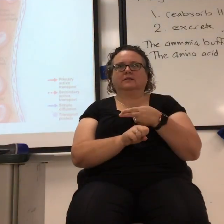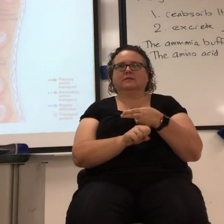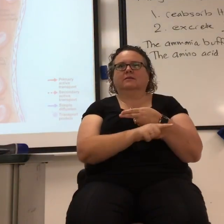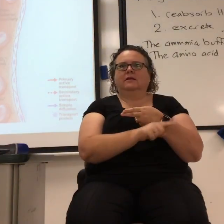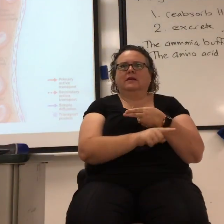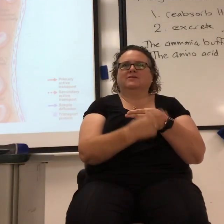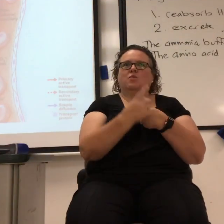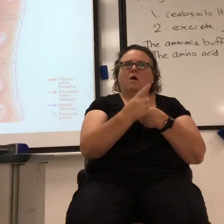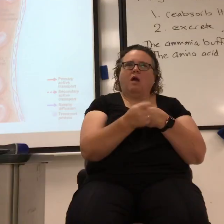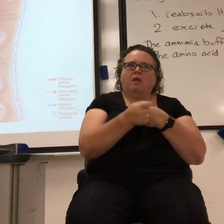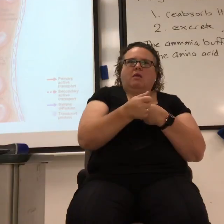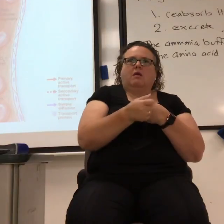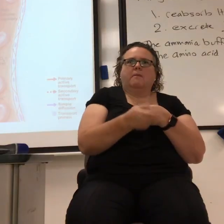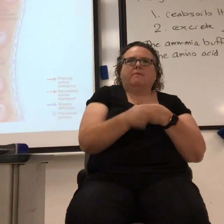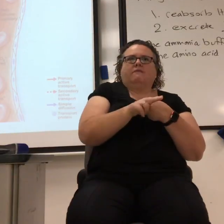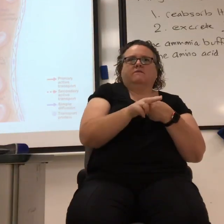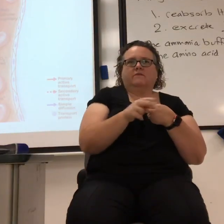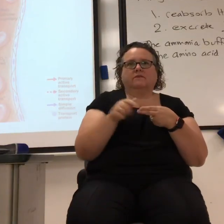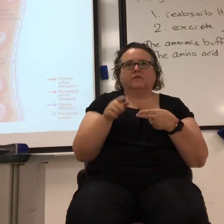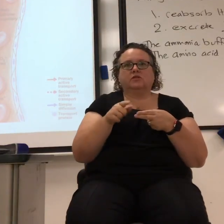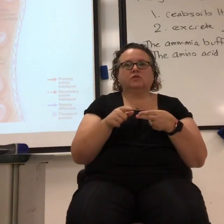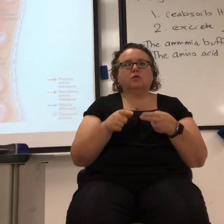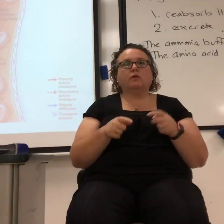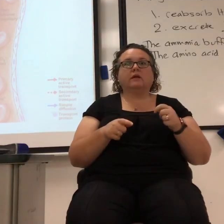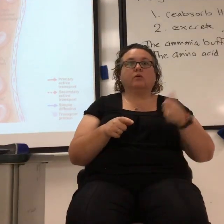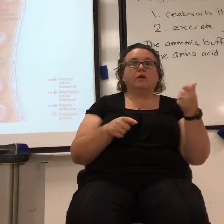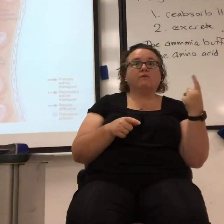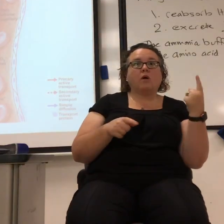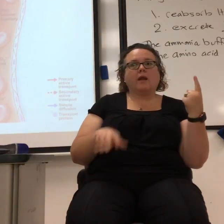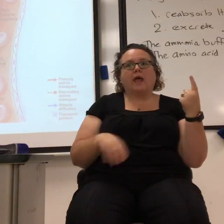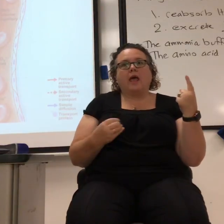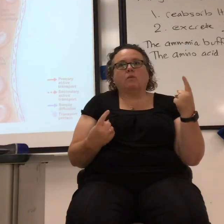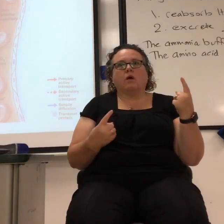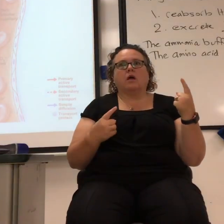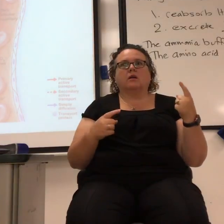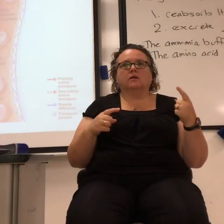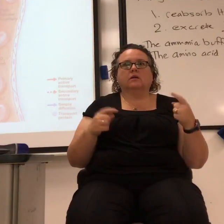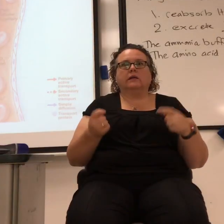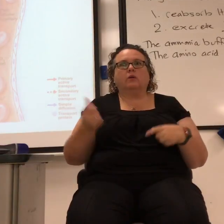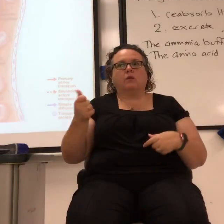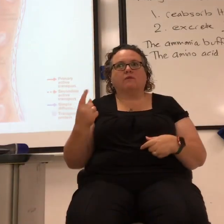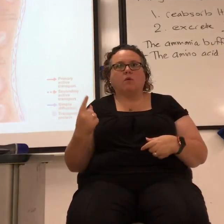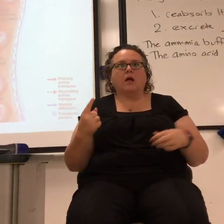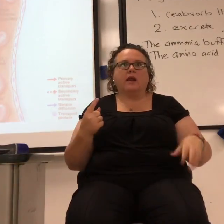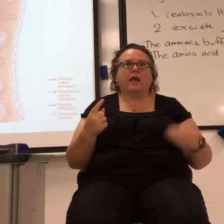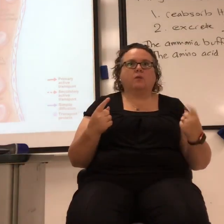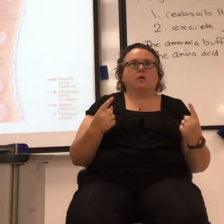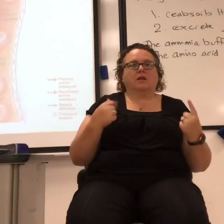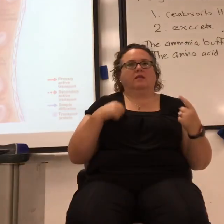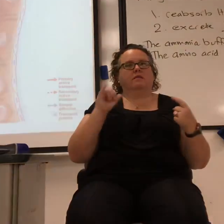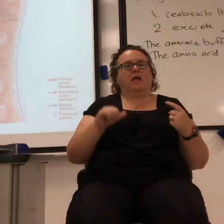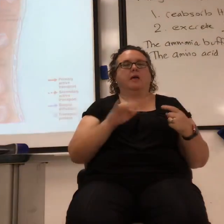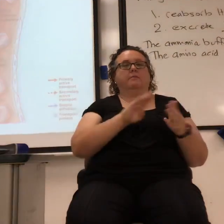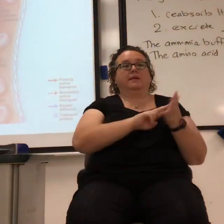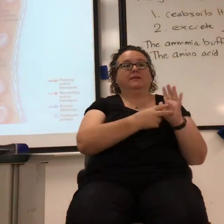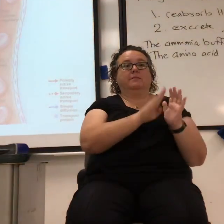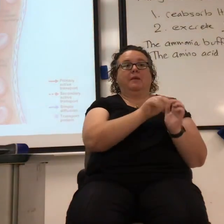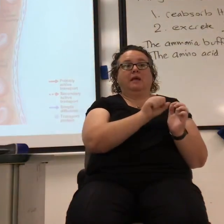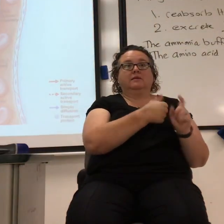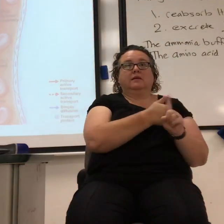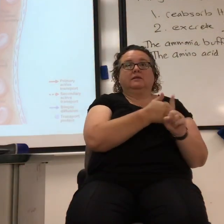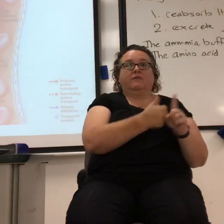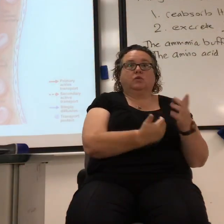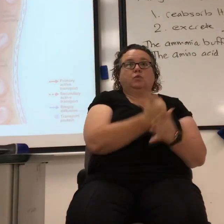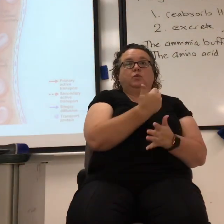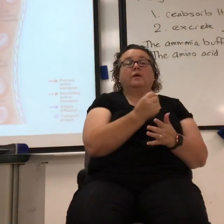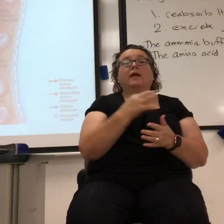above. Get rid of one, add one, that makes the base new. If you added a base at the